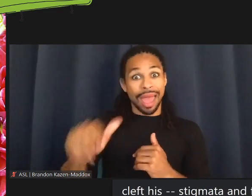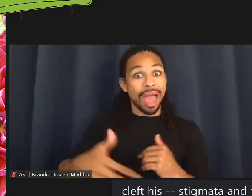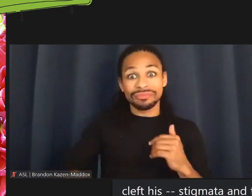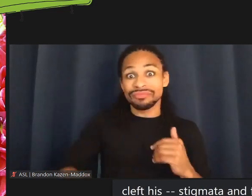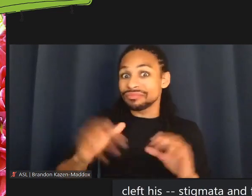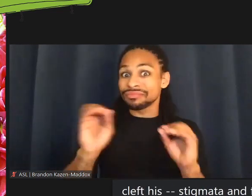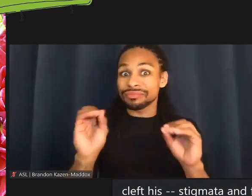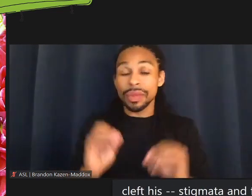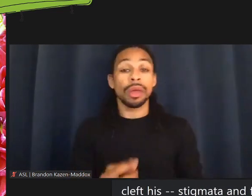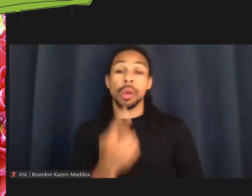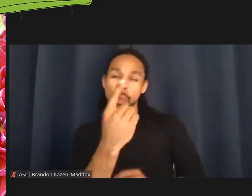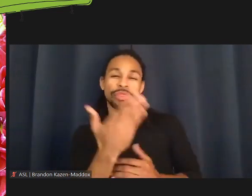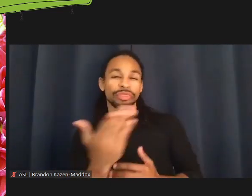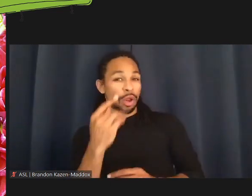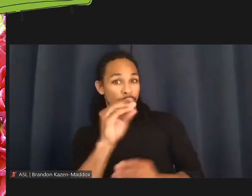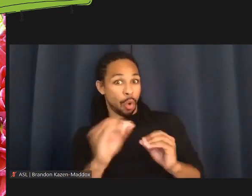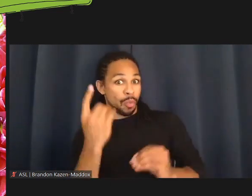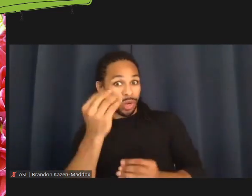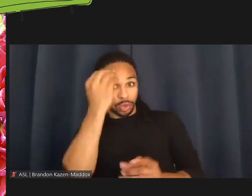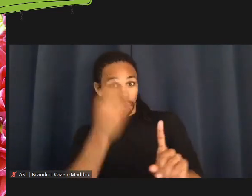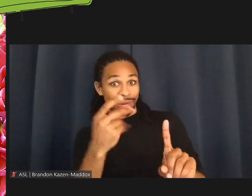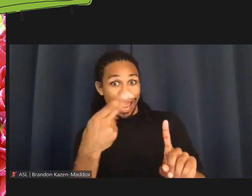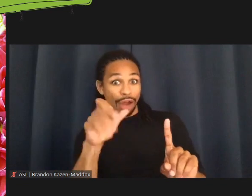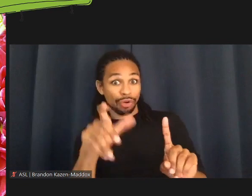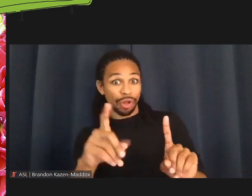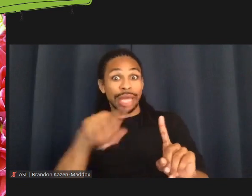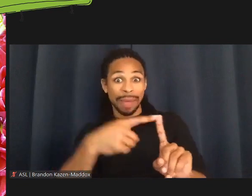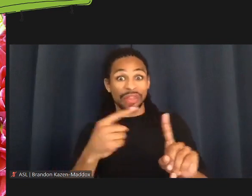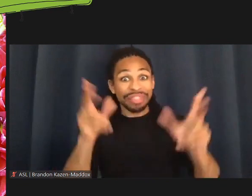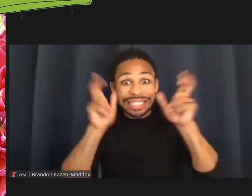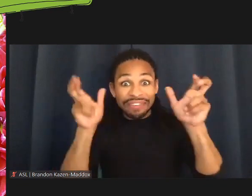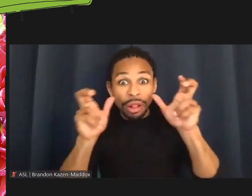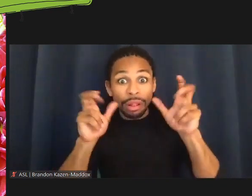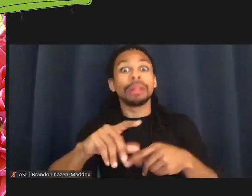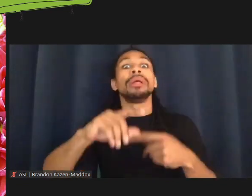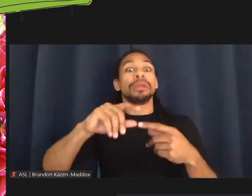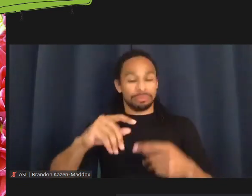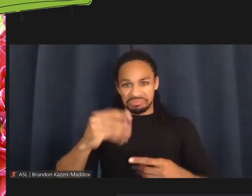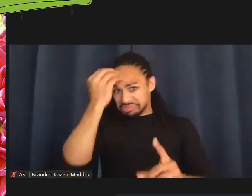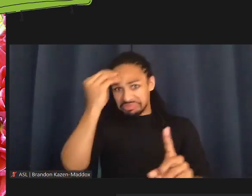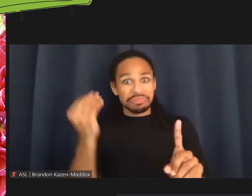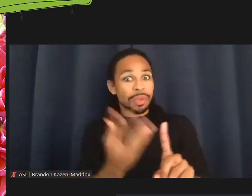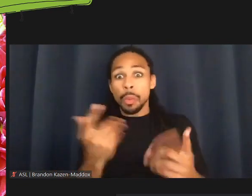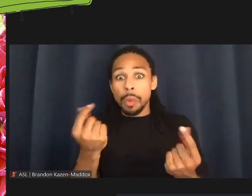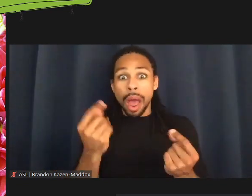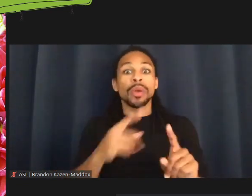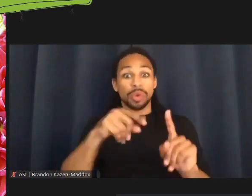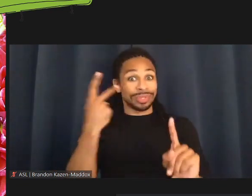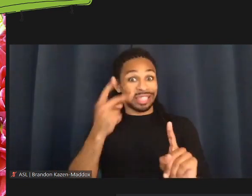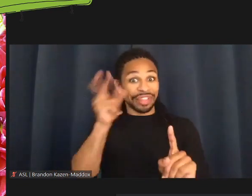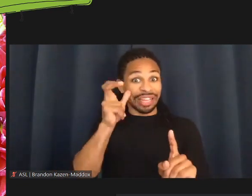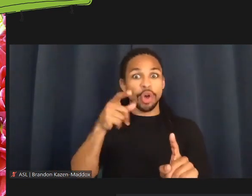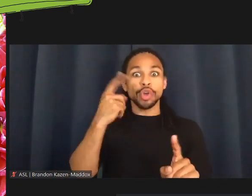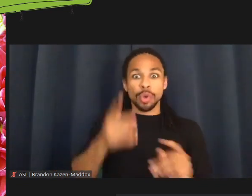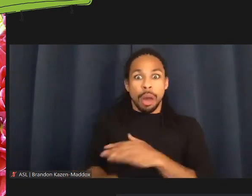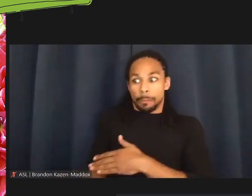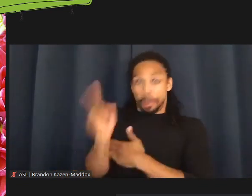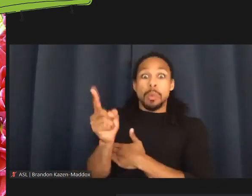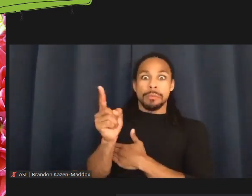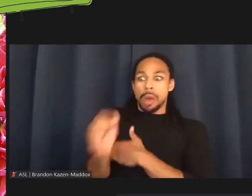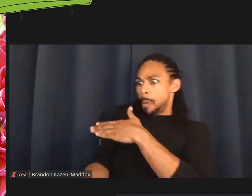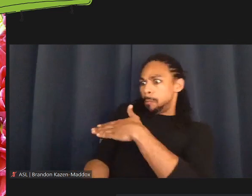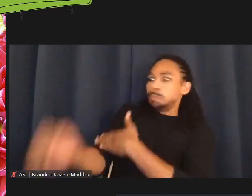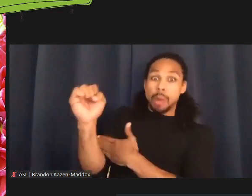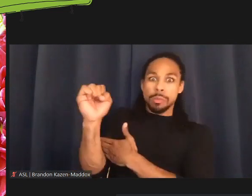ever told Harold about the devil is that when you see them, you get uncontrollably aroused, sexually. Harold doesn't like any gay